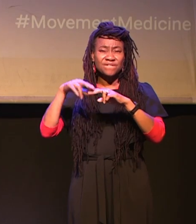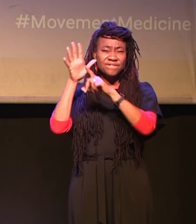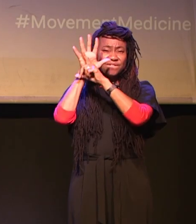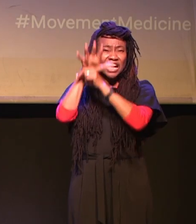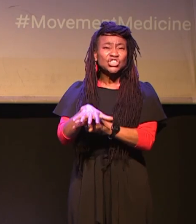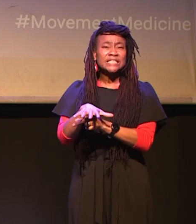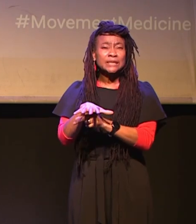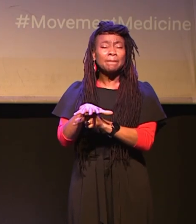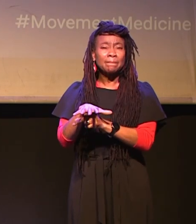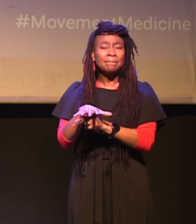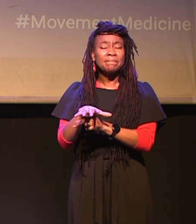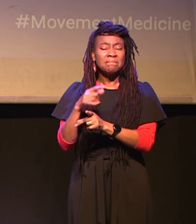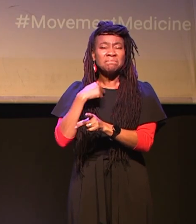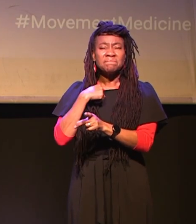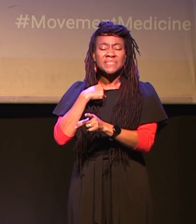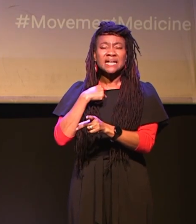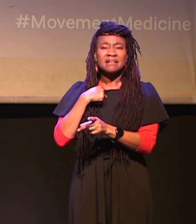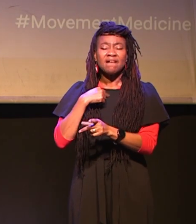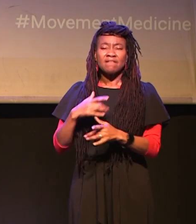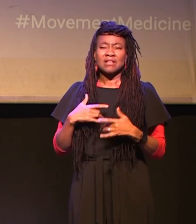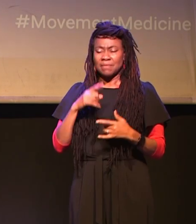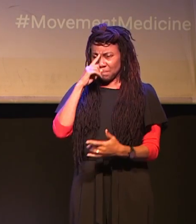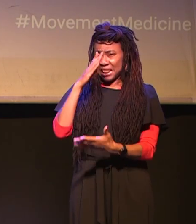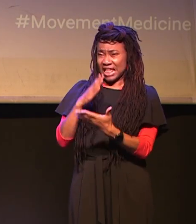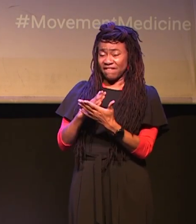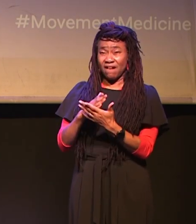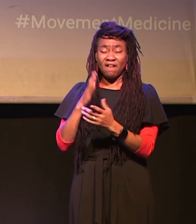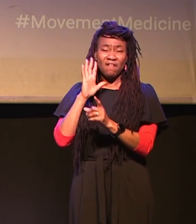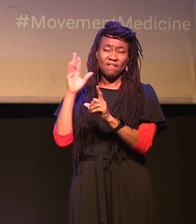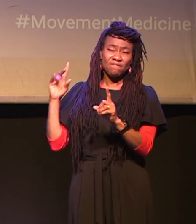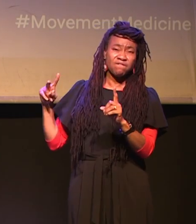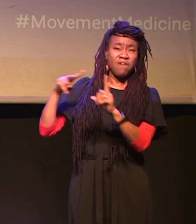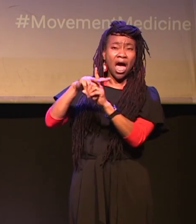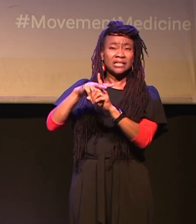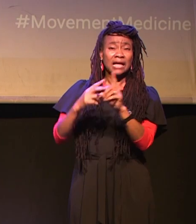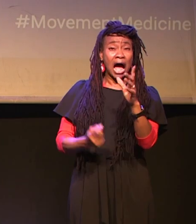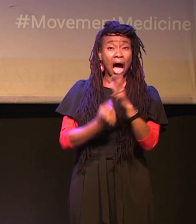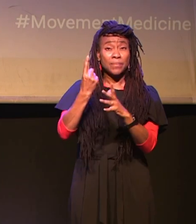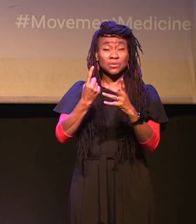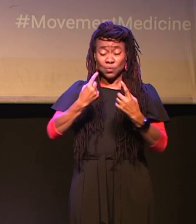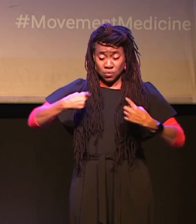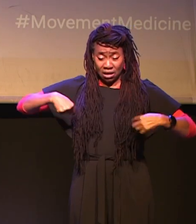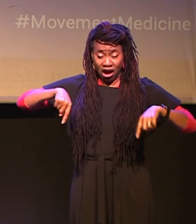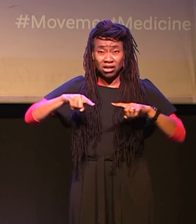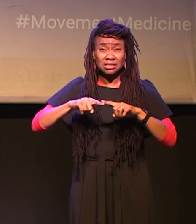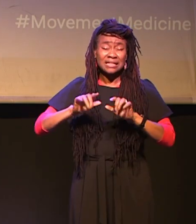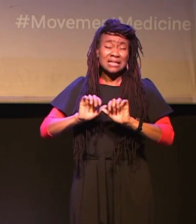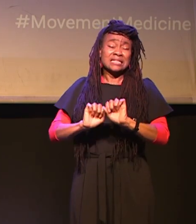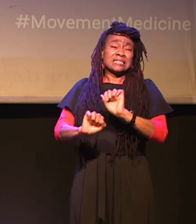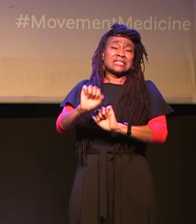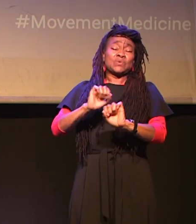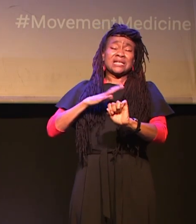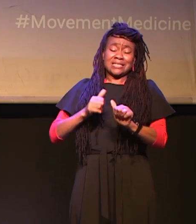is, I'm less convinced, or I'm more convinced, that we say violence is something that's like happening to us, and then we need to like heal from it. But